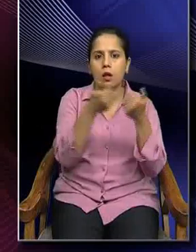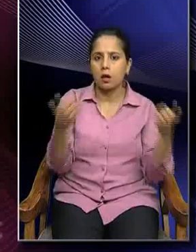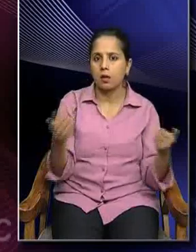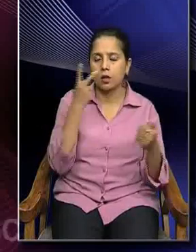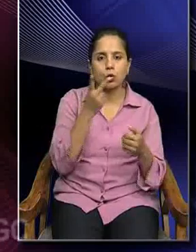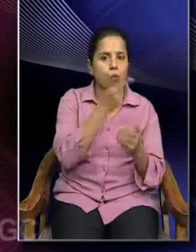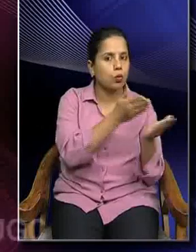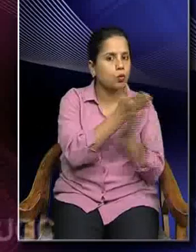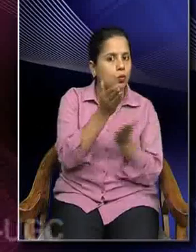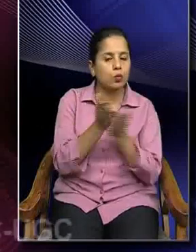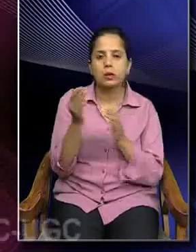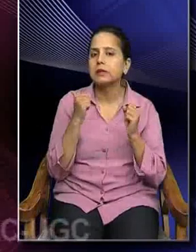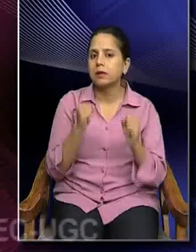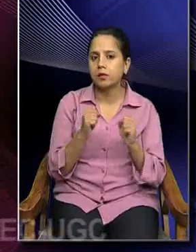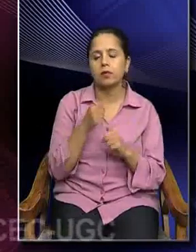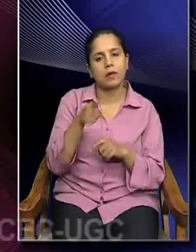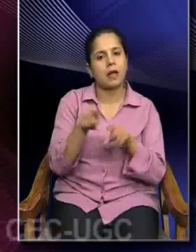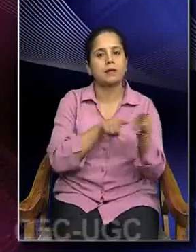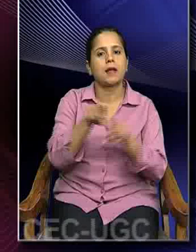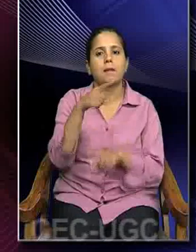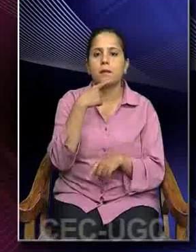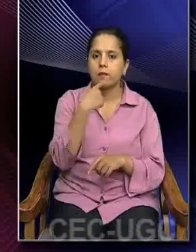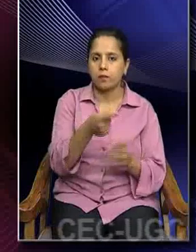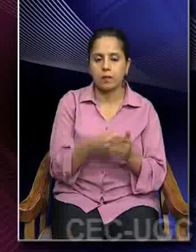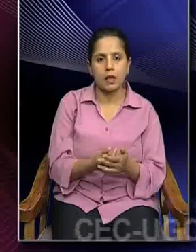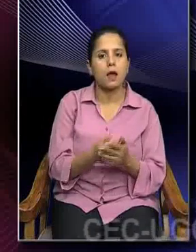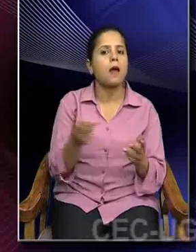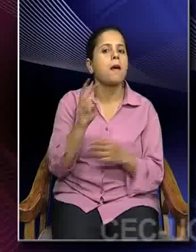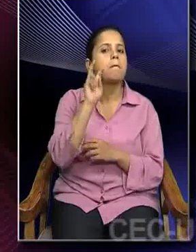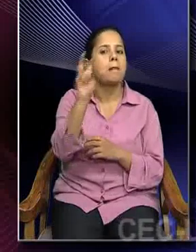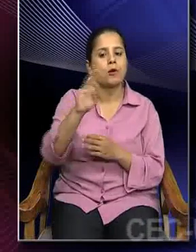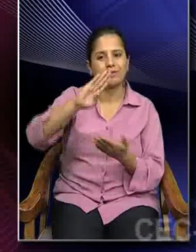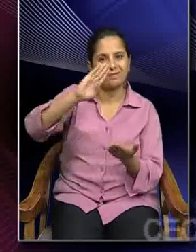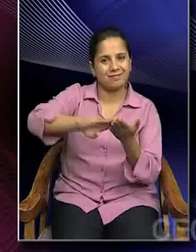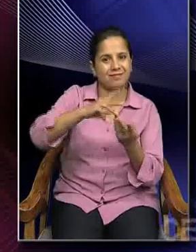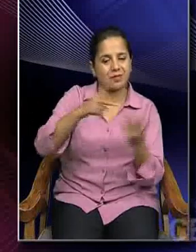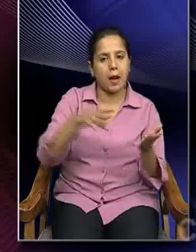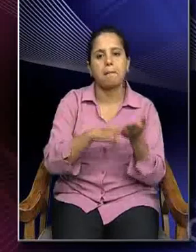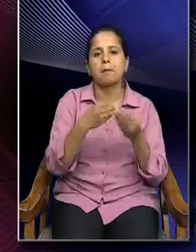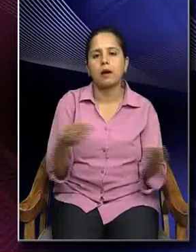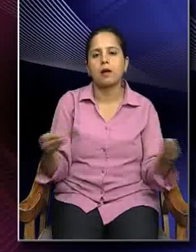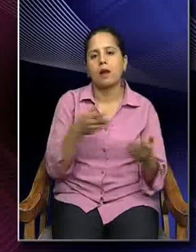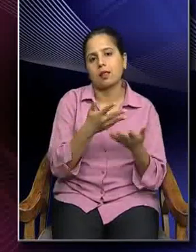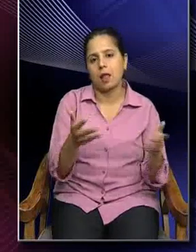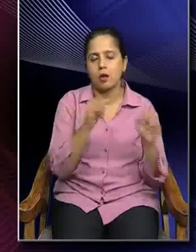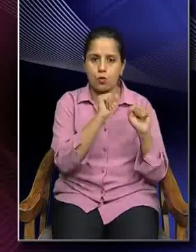the two. An example would be a metro pass is a material object,